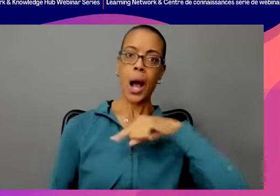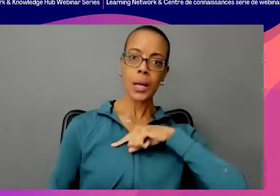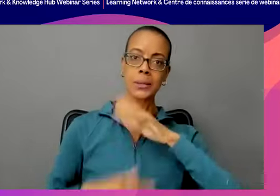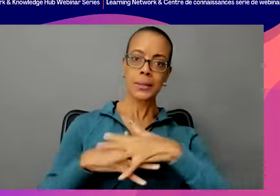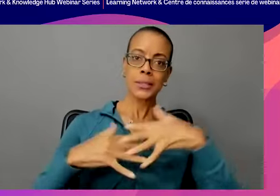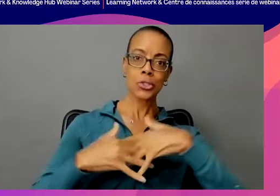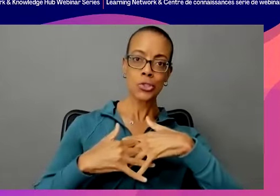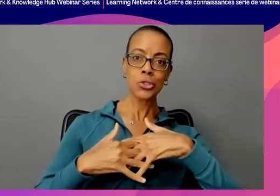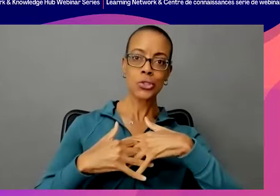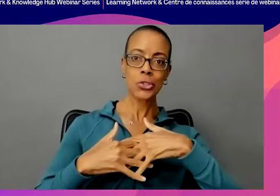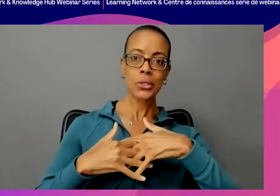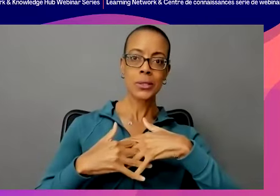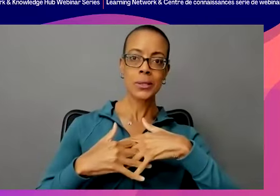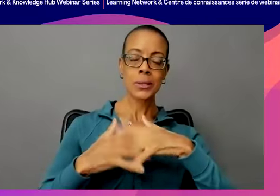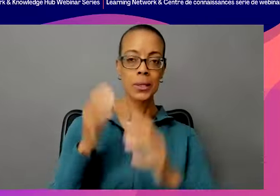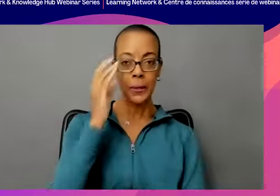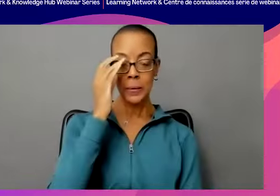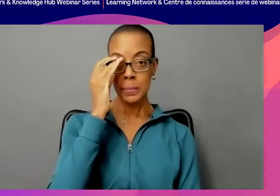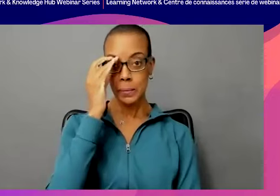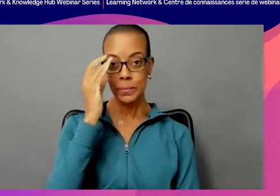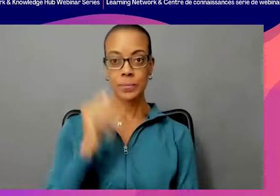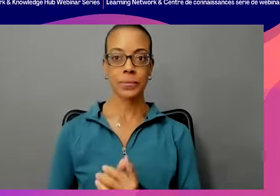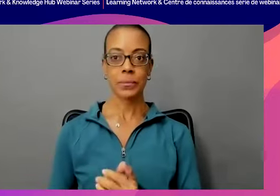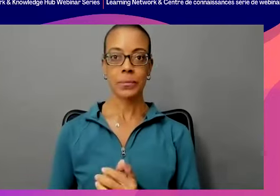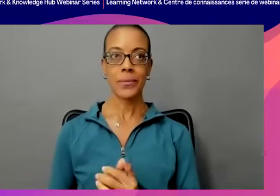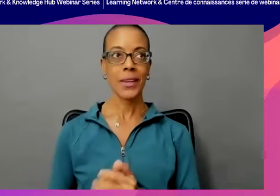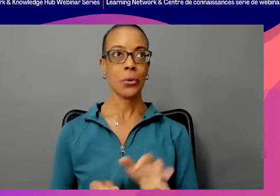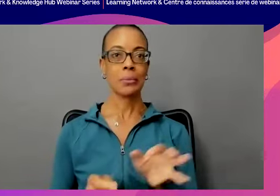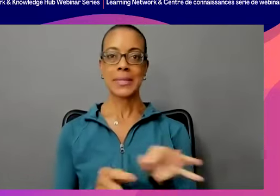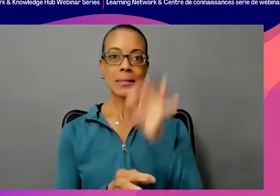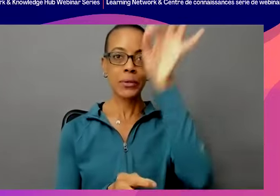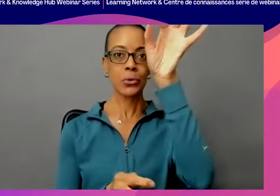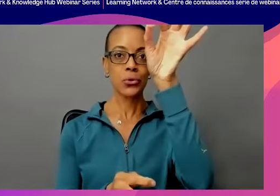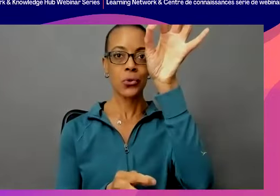let's call them voids, spiritual voids. And